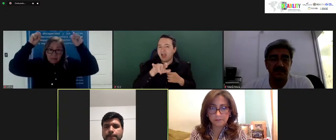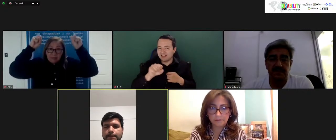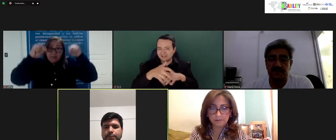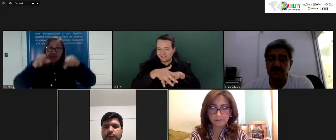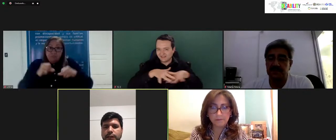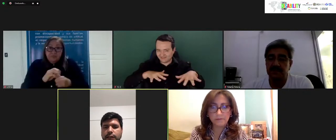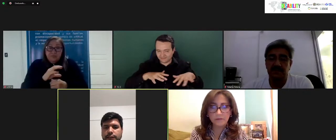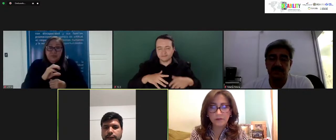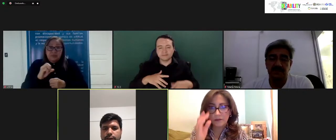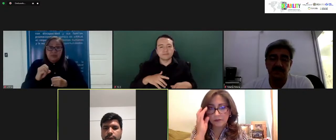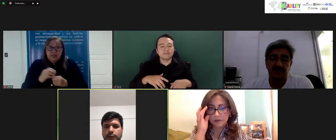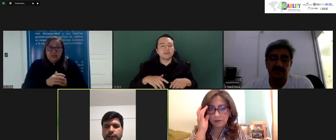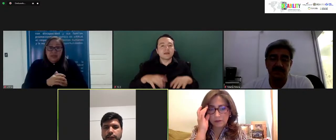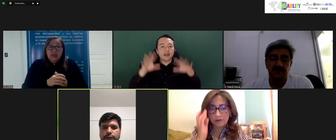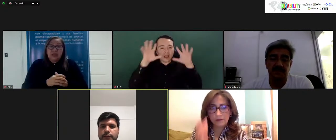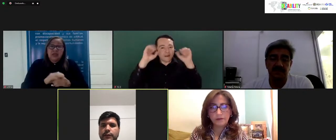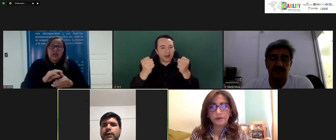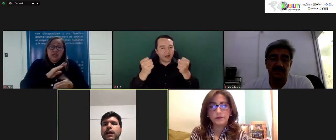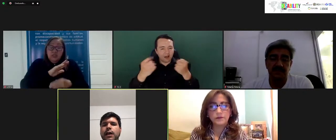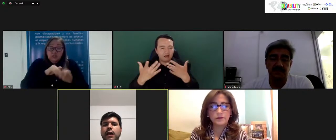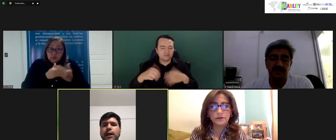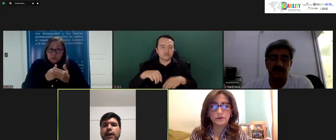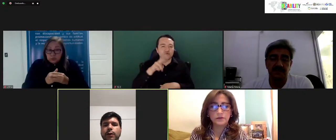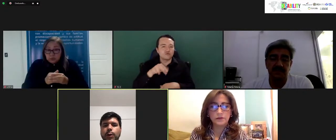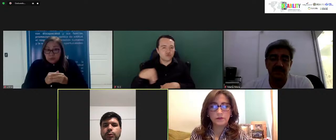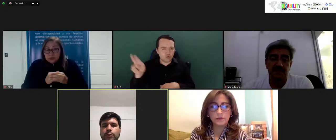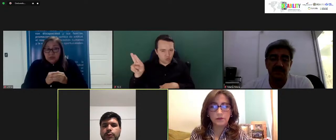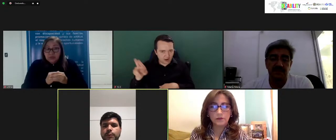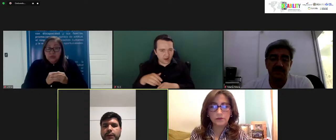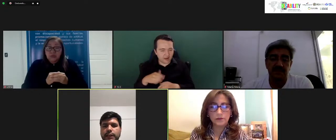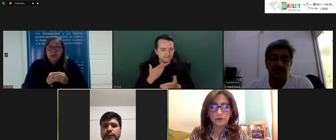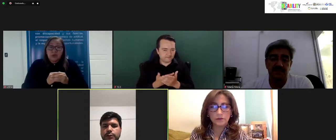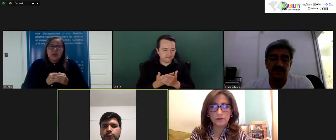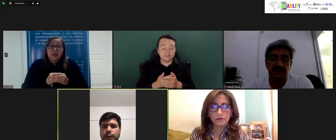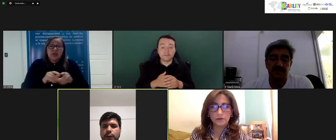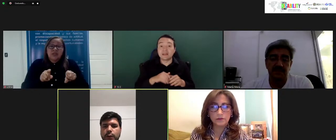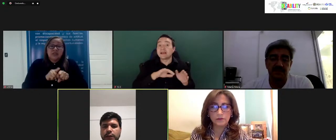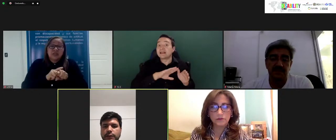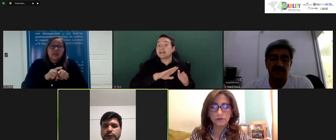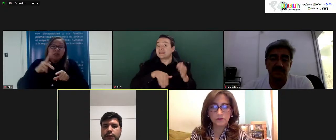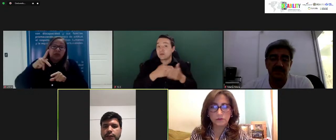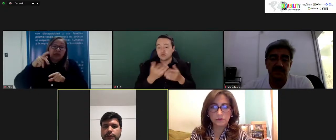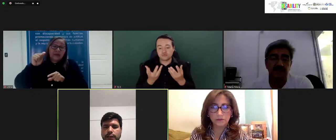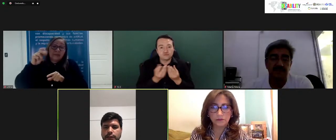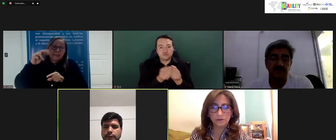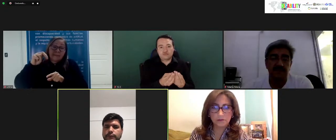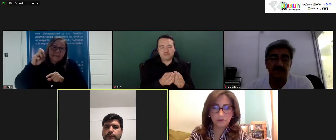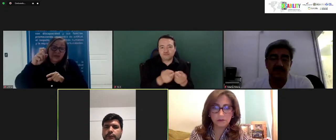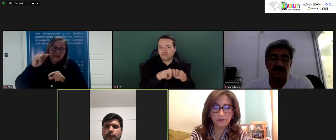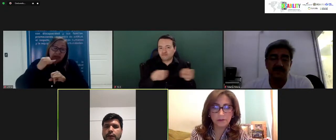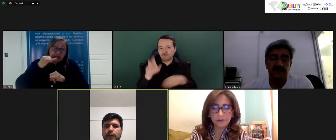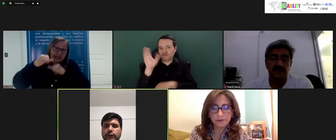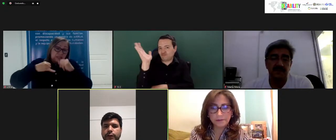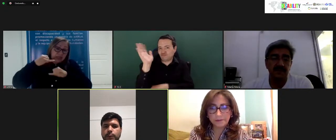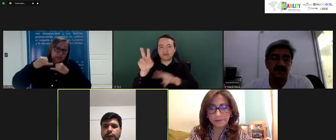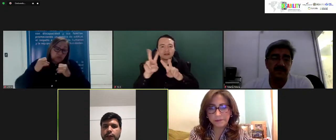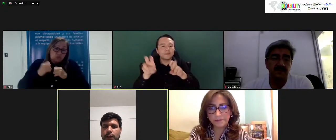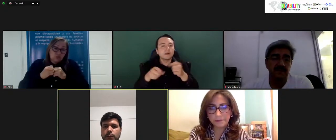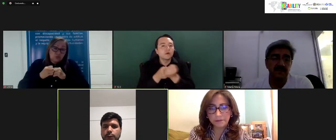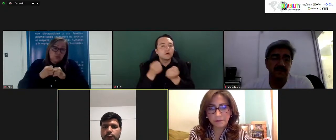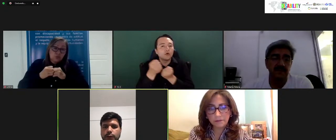then reagan embassy and status as i said before later on we had a panel on international